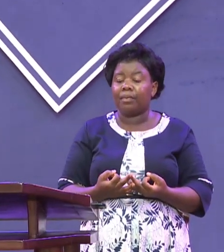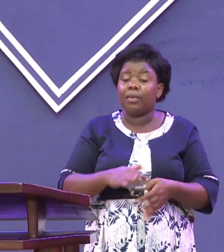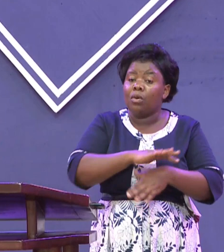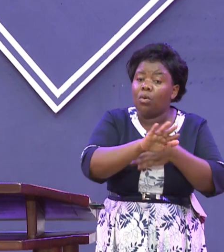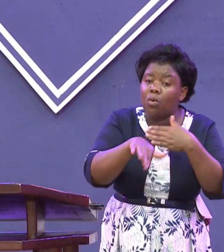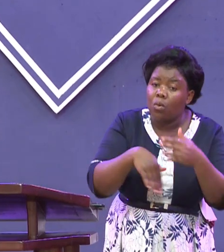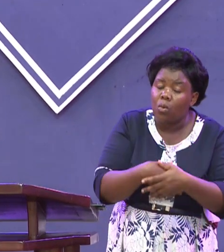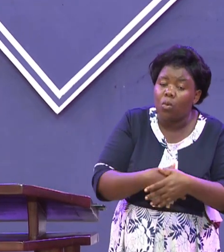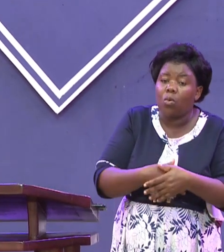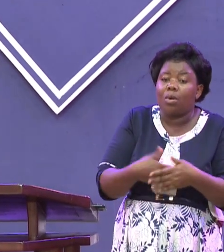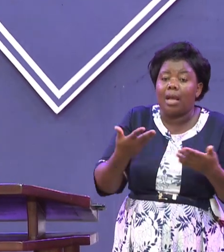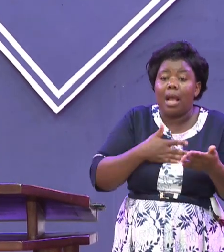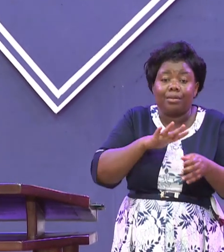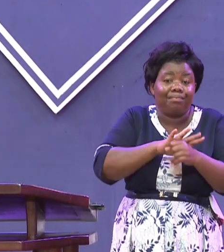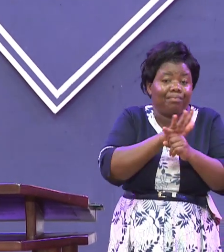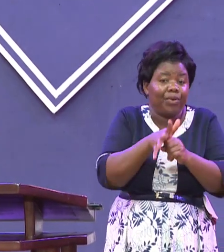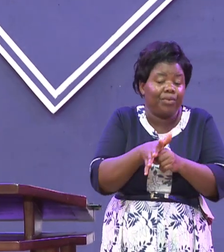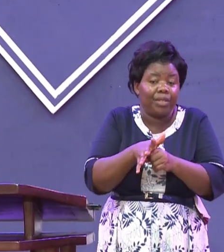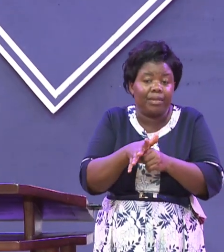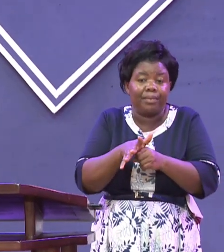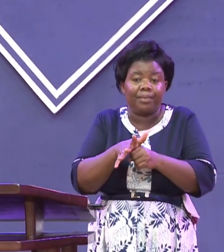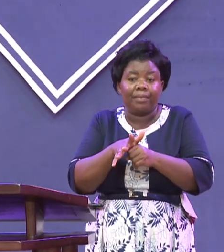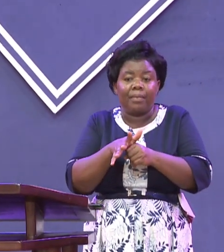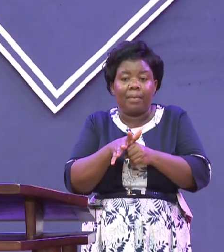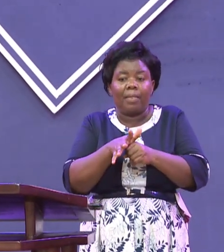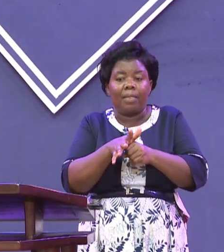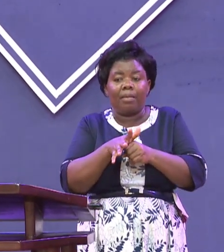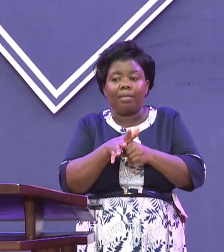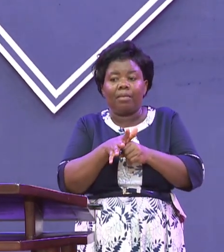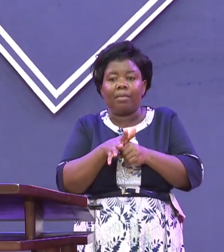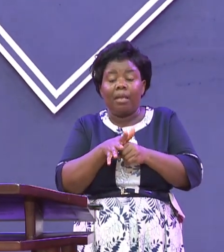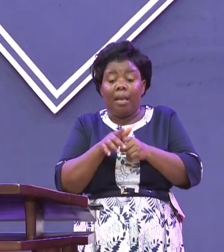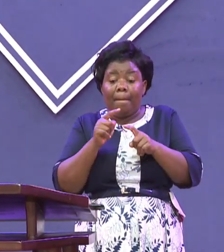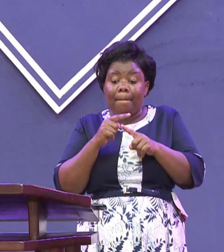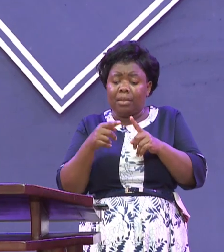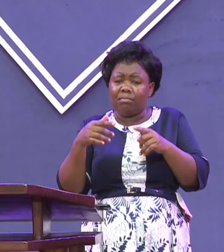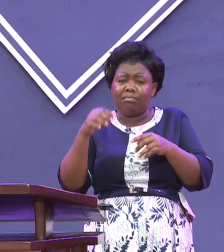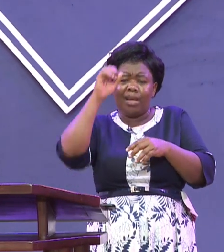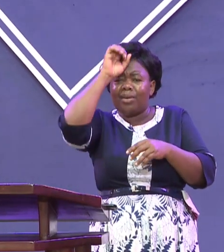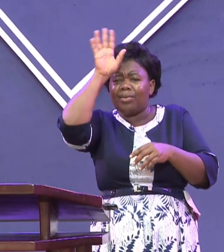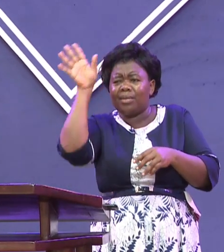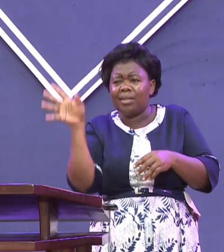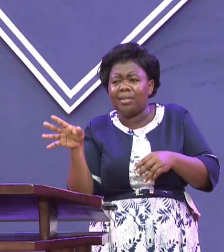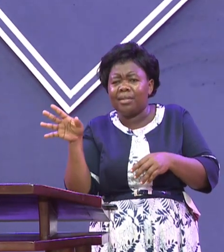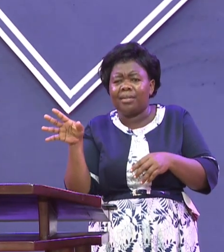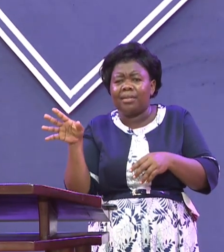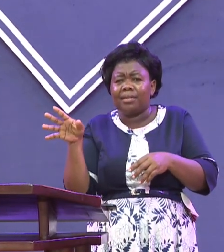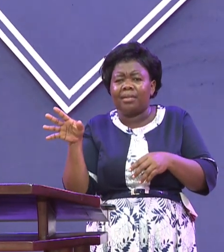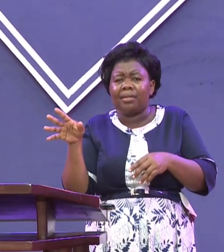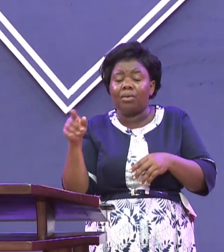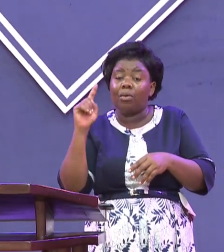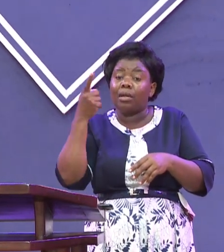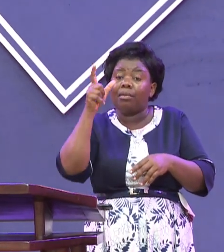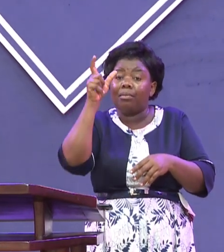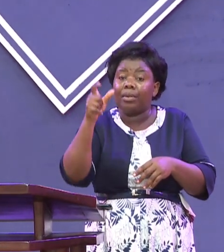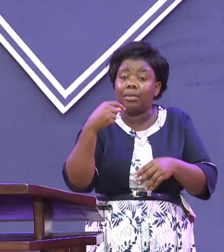Ngabonaba ruadde COVID. They all were infected with COVID-19. Neye, nzene wunya. But I wonder. Omu